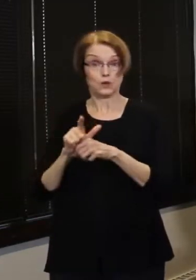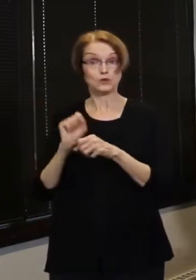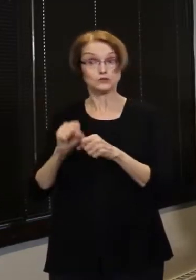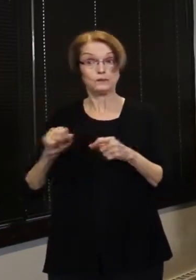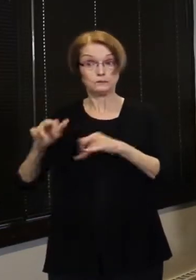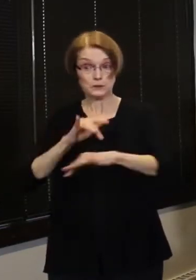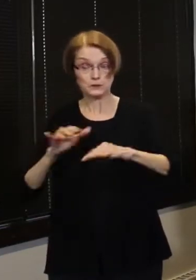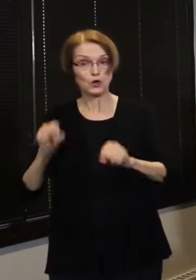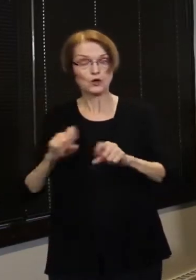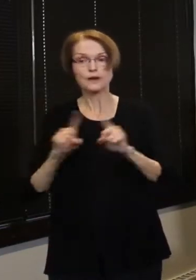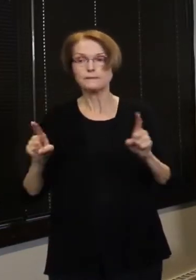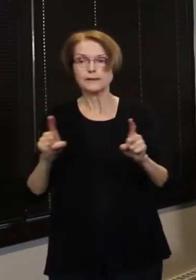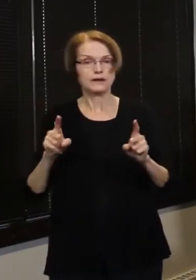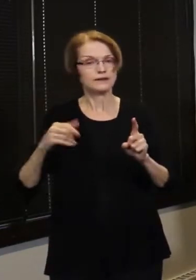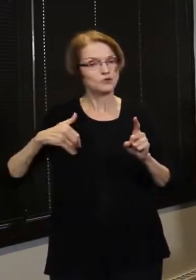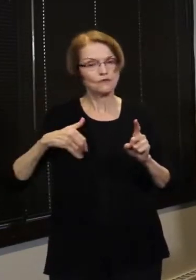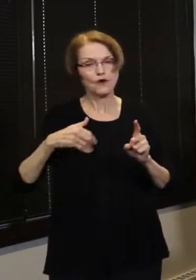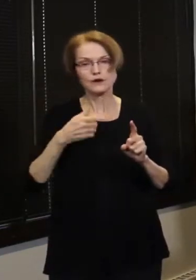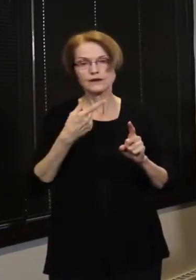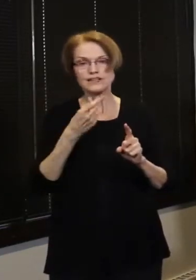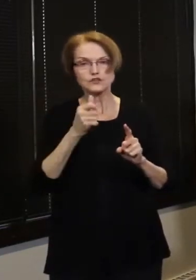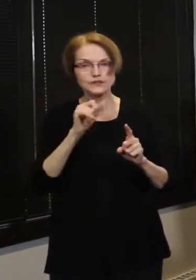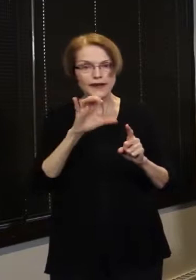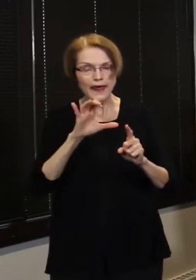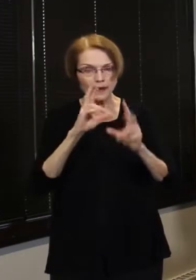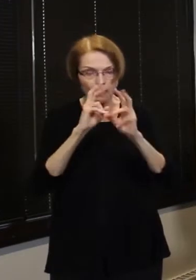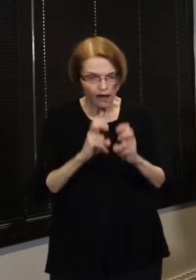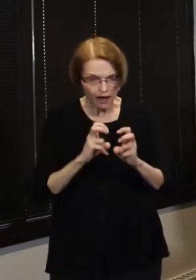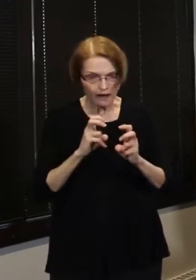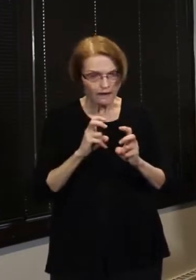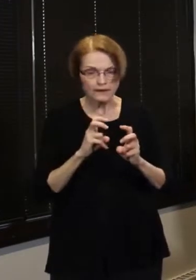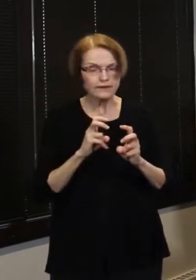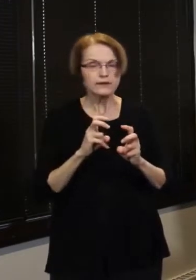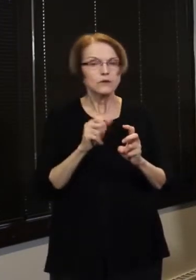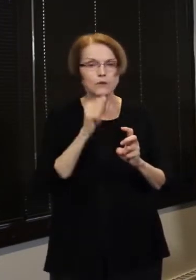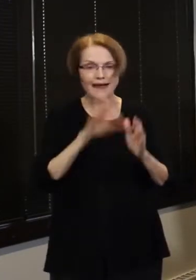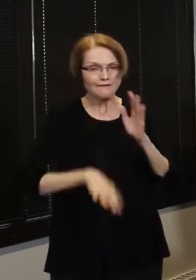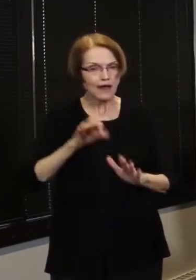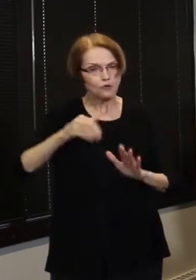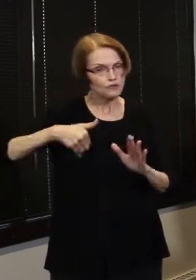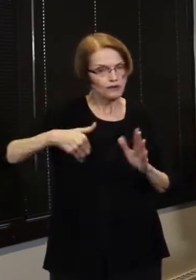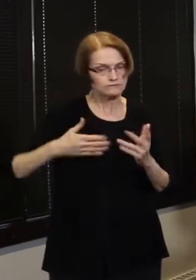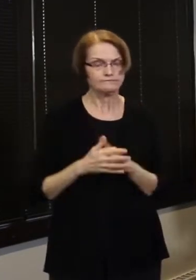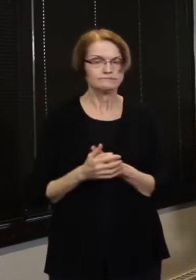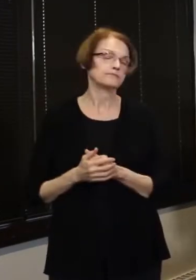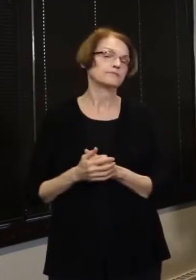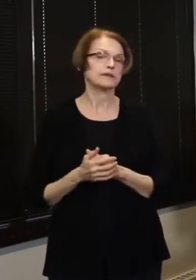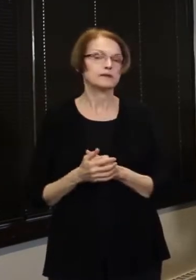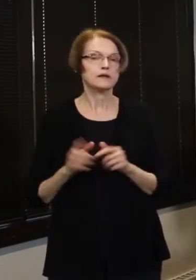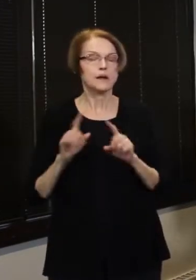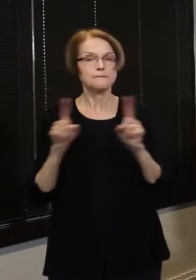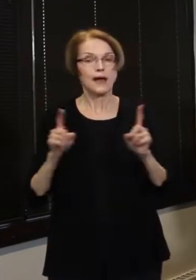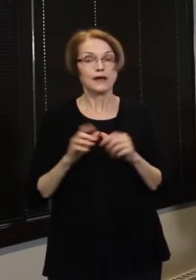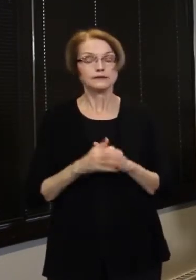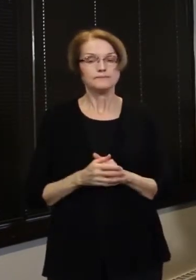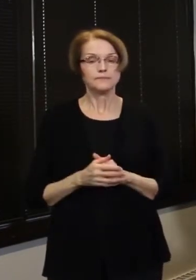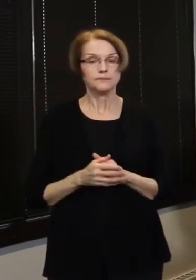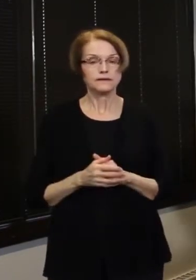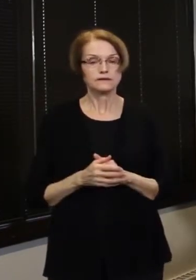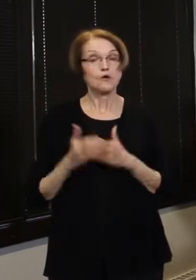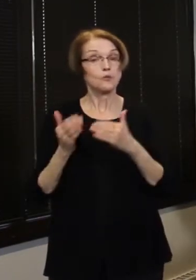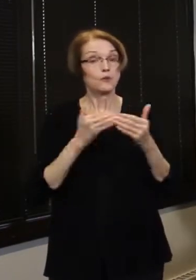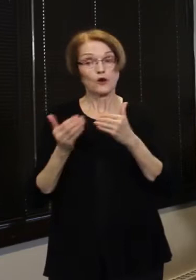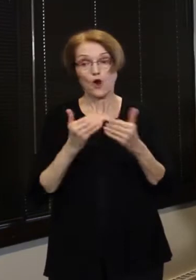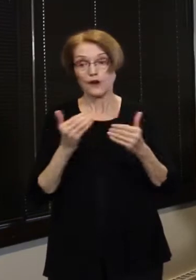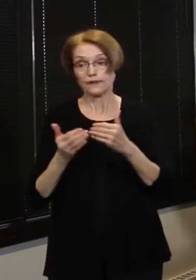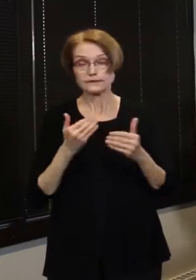but we haven't done a genetic decoding to see if that is actually circulating. But the point being is that regardless